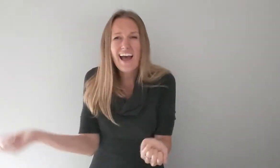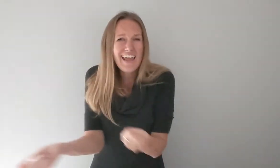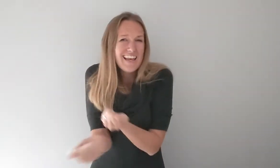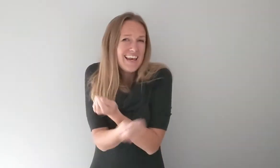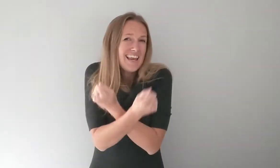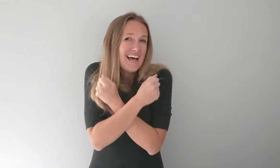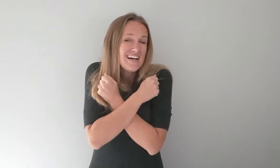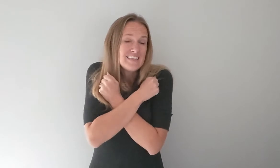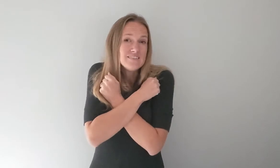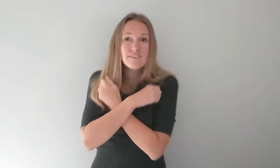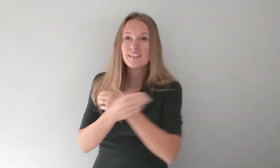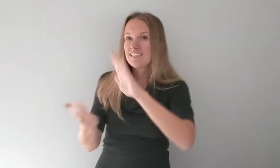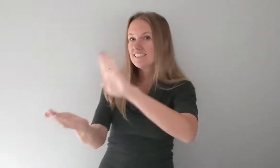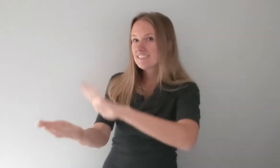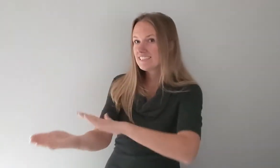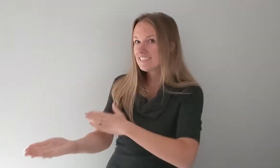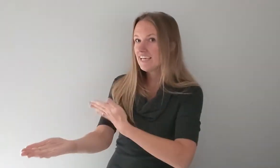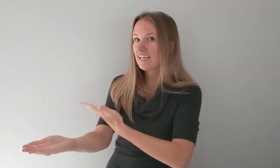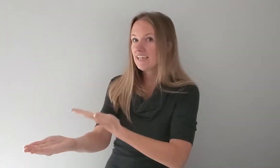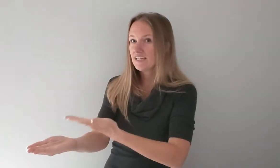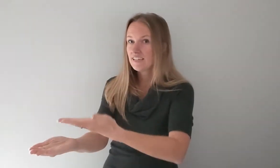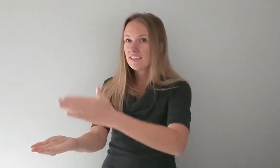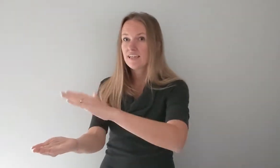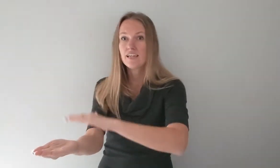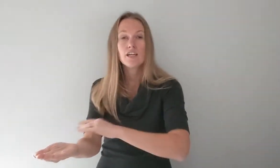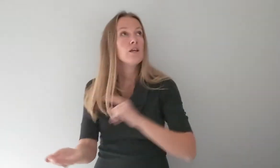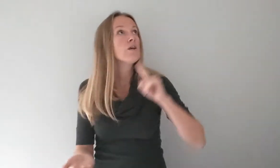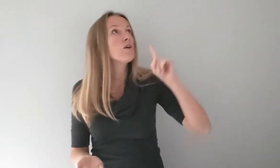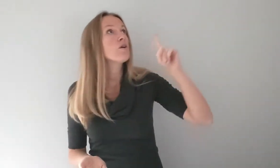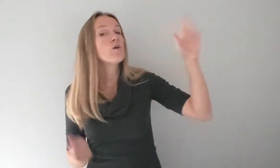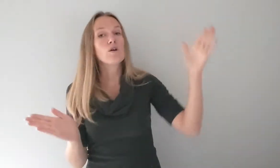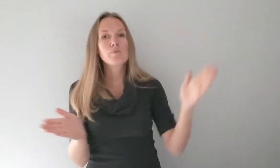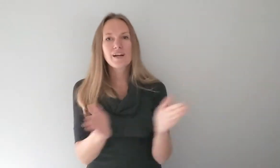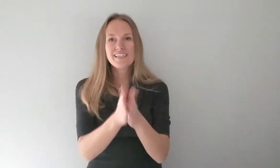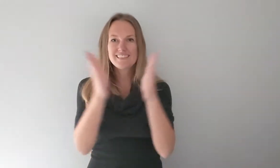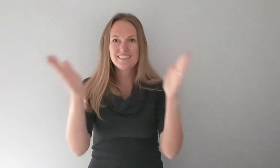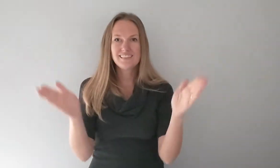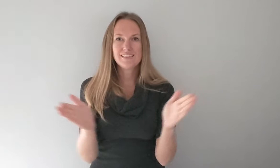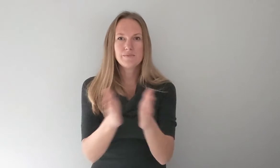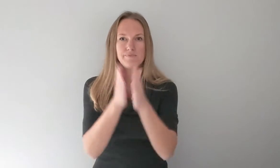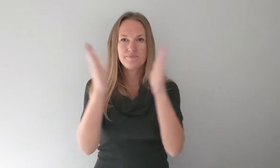I love to sing your praises.